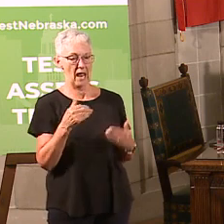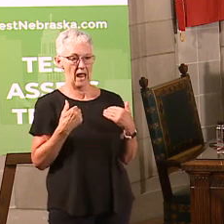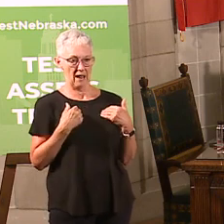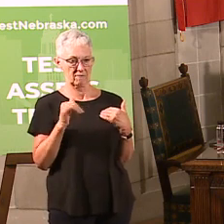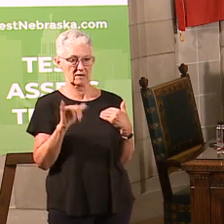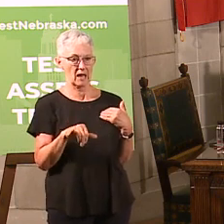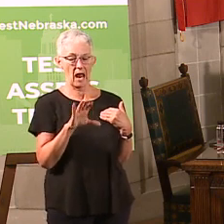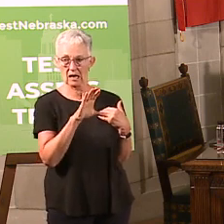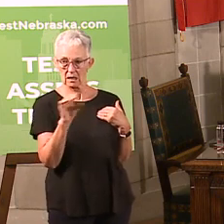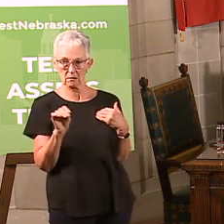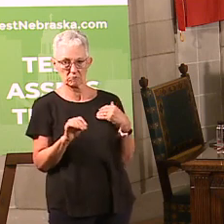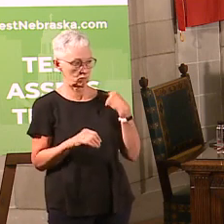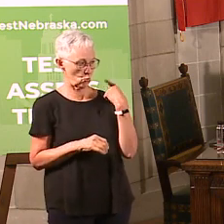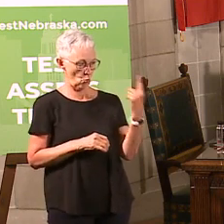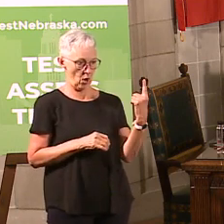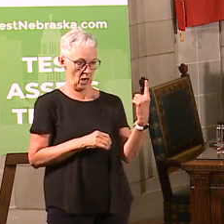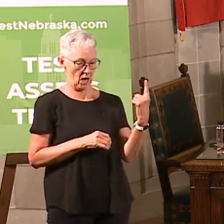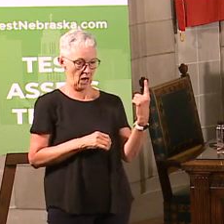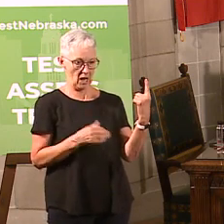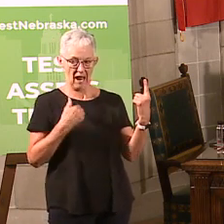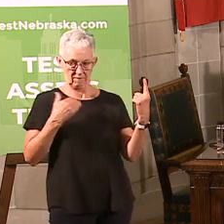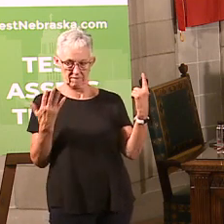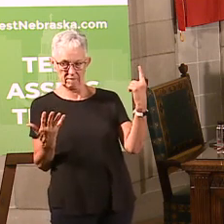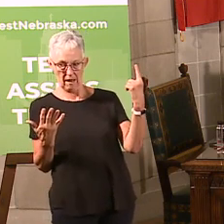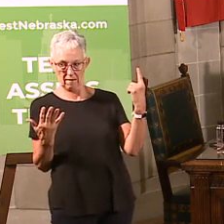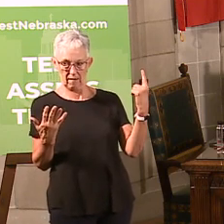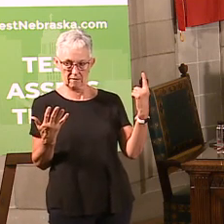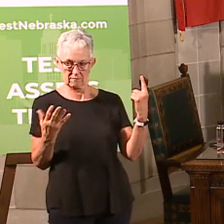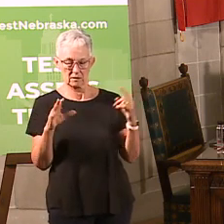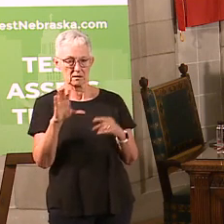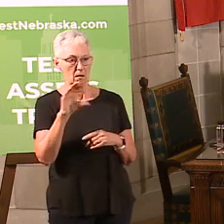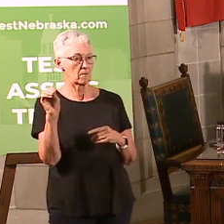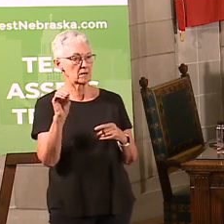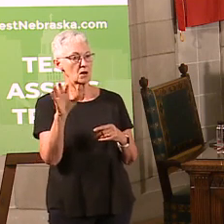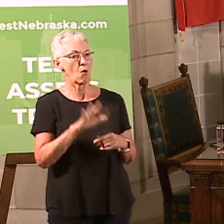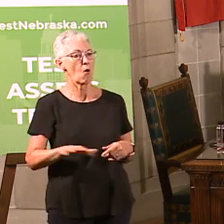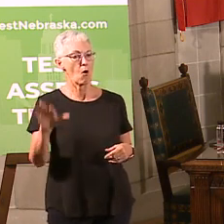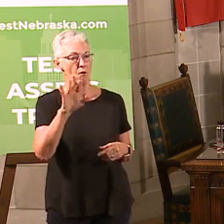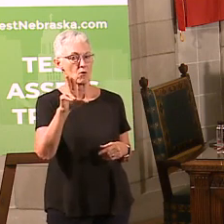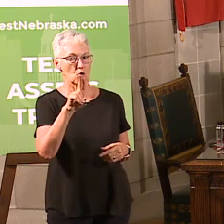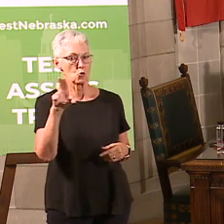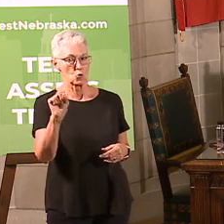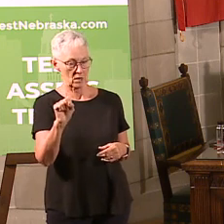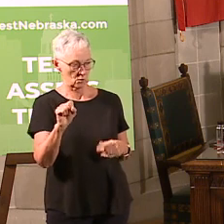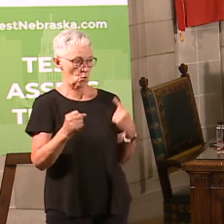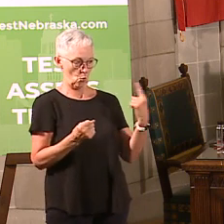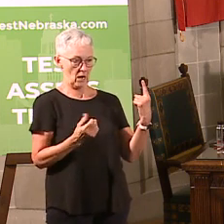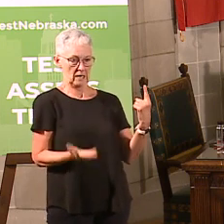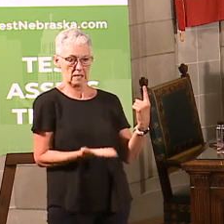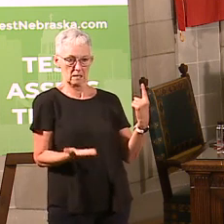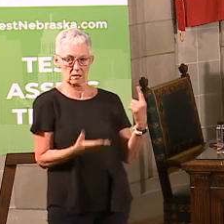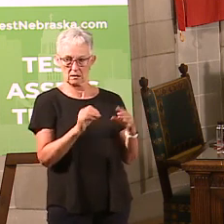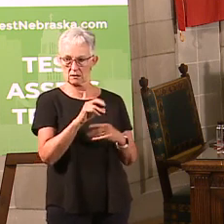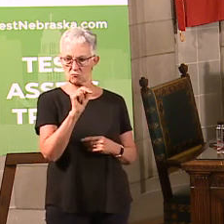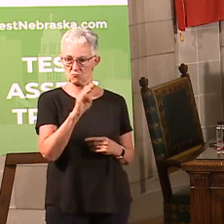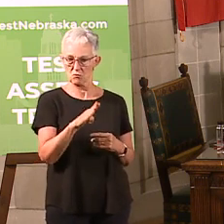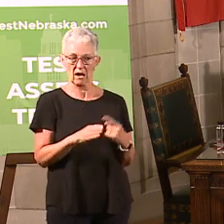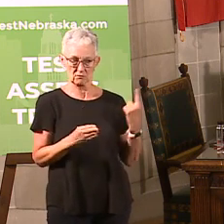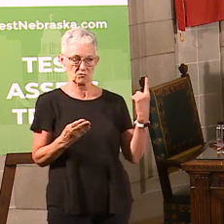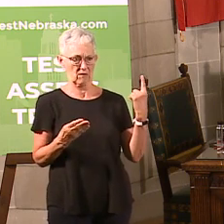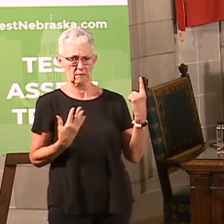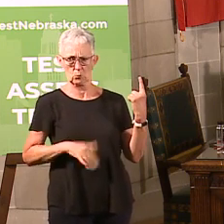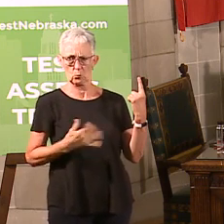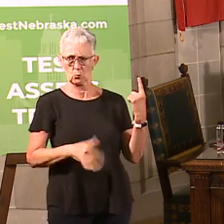because it's really only one of about 5 plants across the United States that can produce a product of this quality that can go into this quantity of